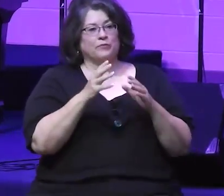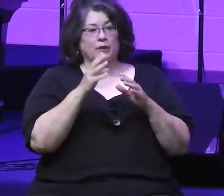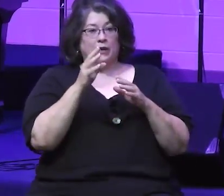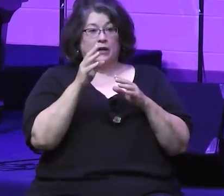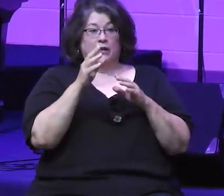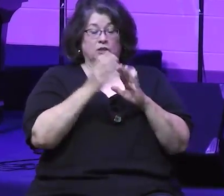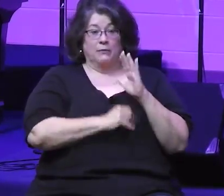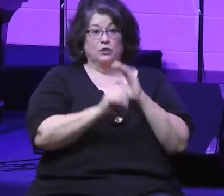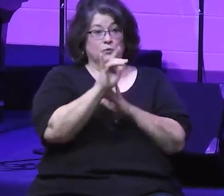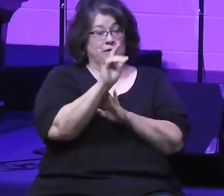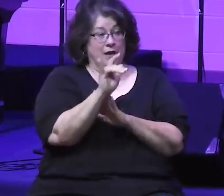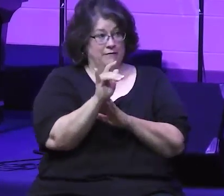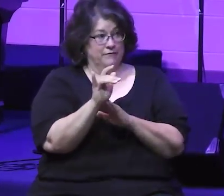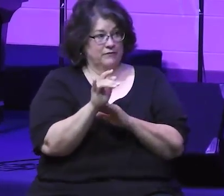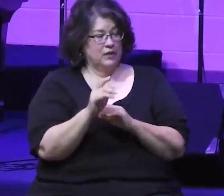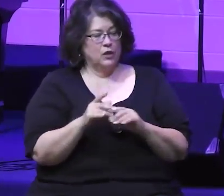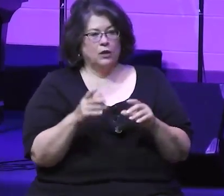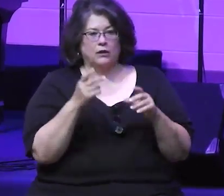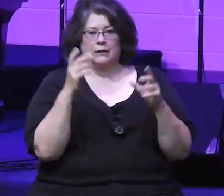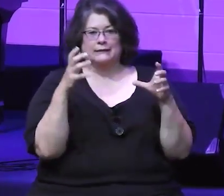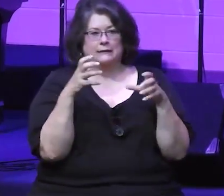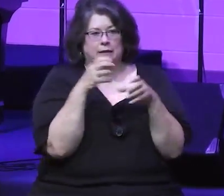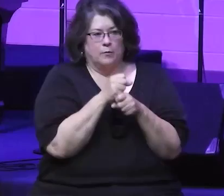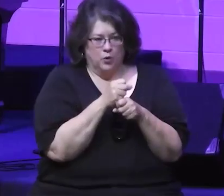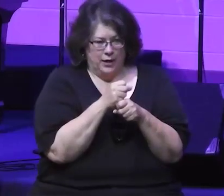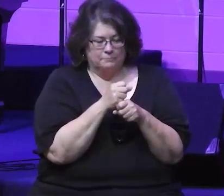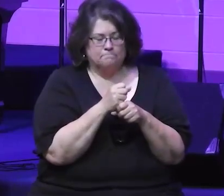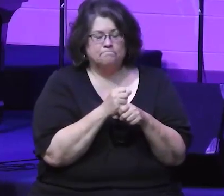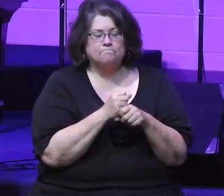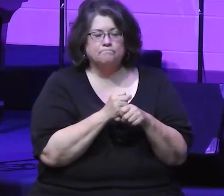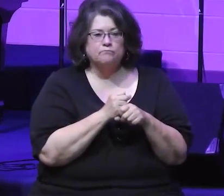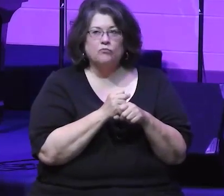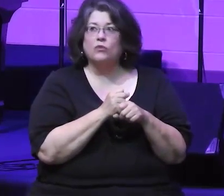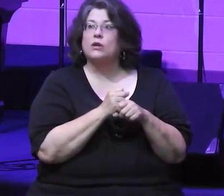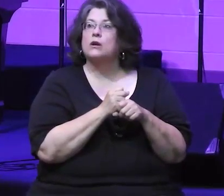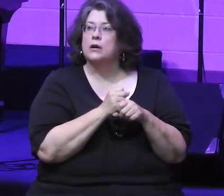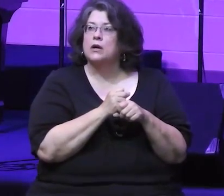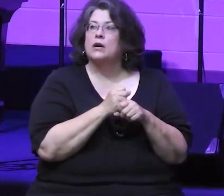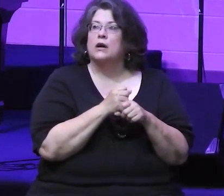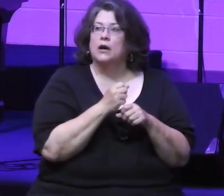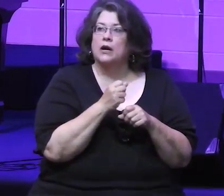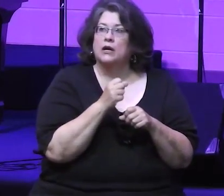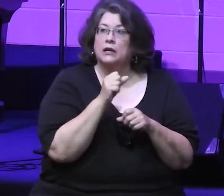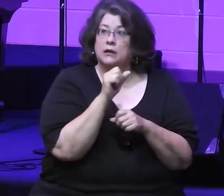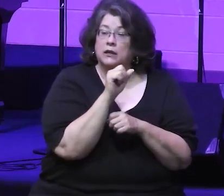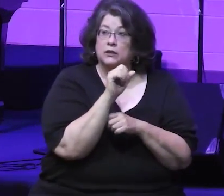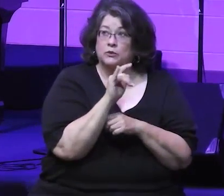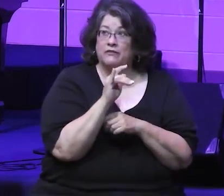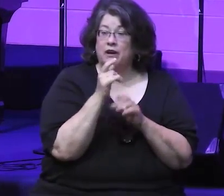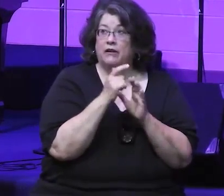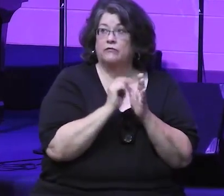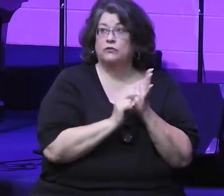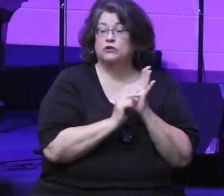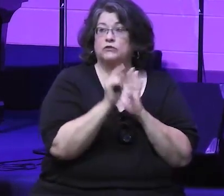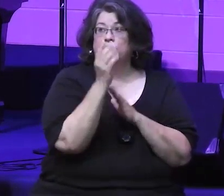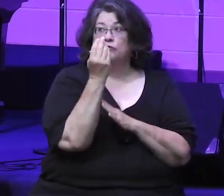plot summary. Let's begin, and I'll read the first two verses to set it up in verses 14 and 15. So Matthew 25, verse